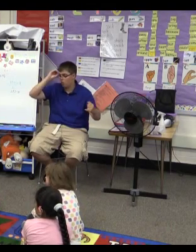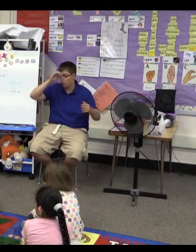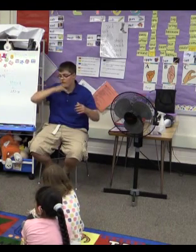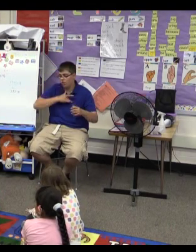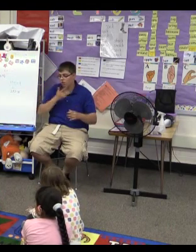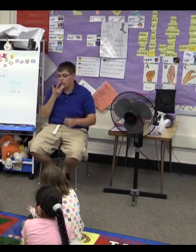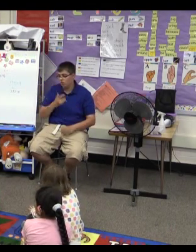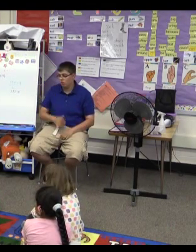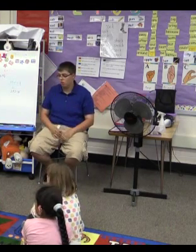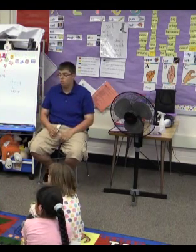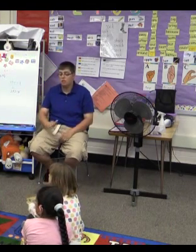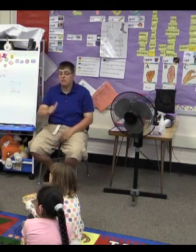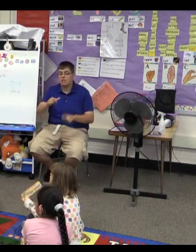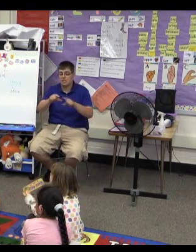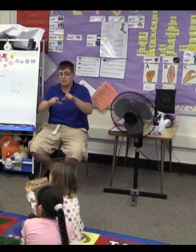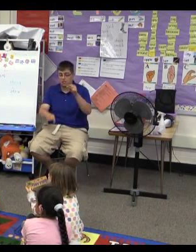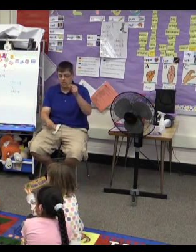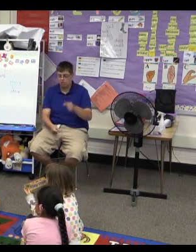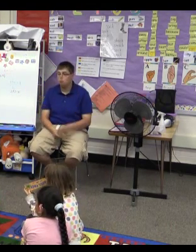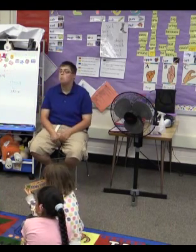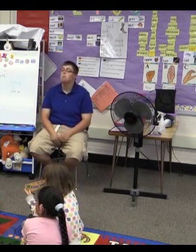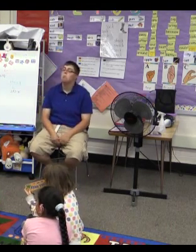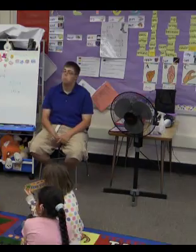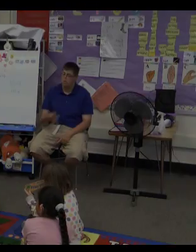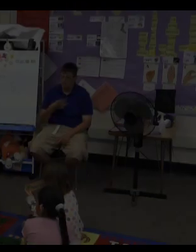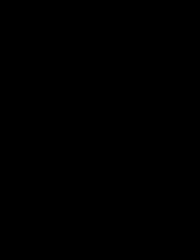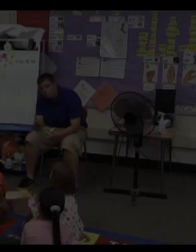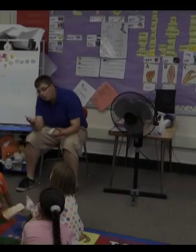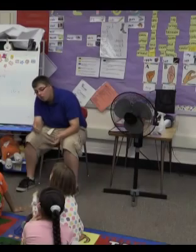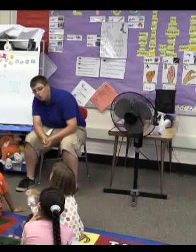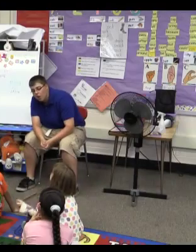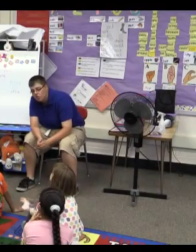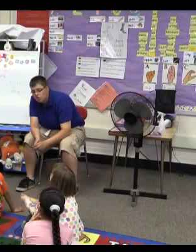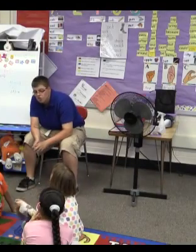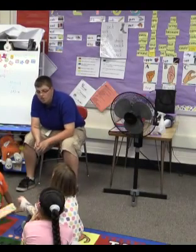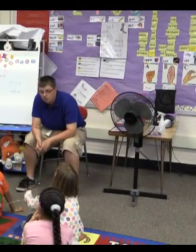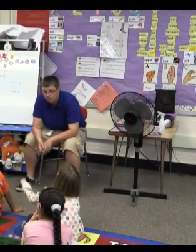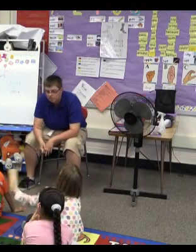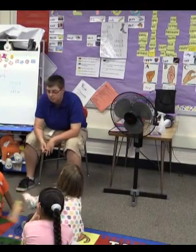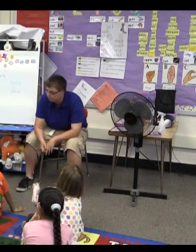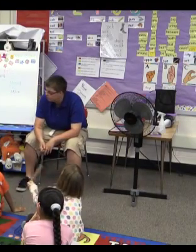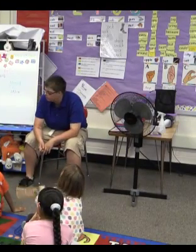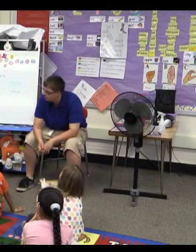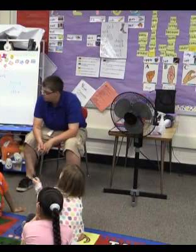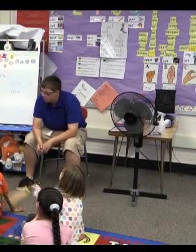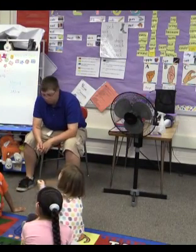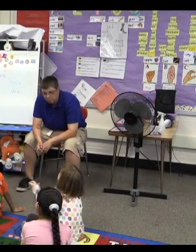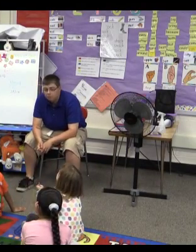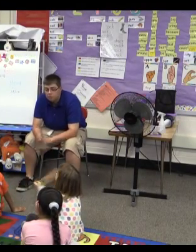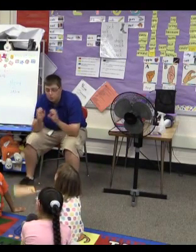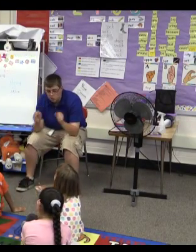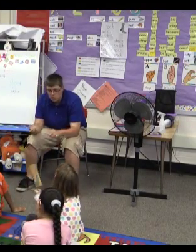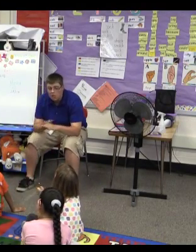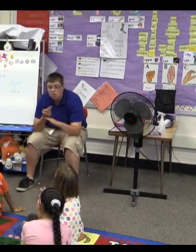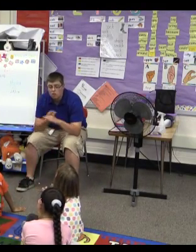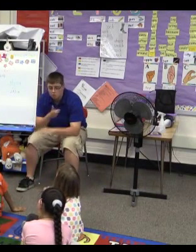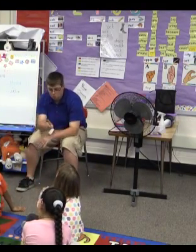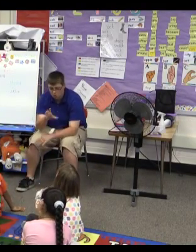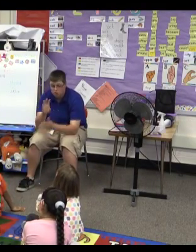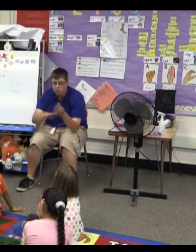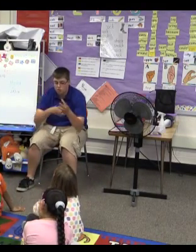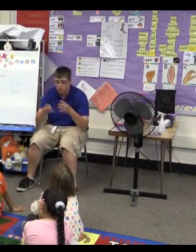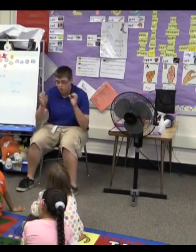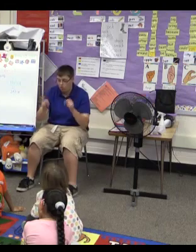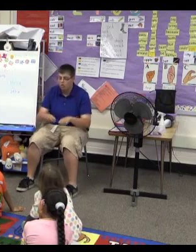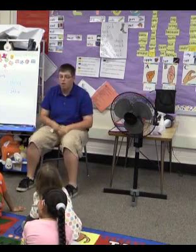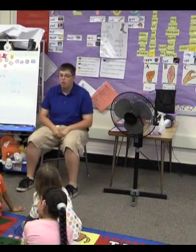Chianti? 10 stick. I like that one. The 100's chart? Yes, you can use the 100's chart.